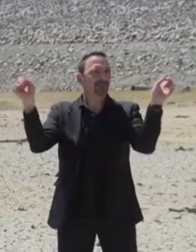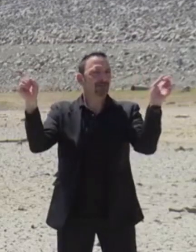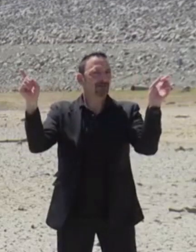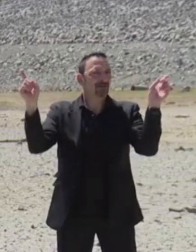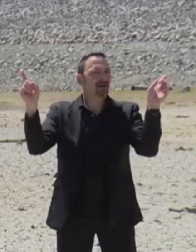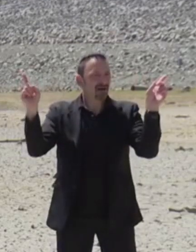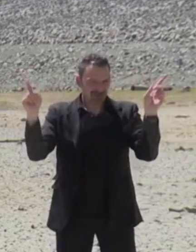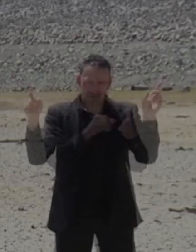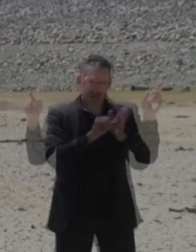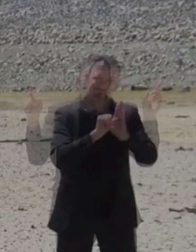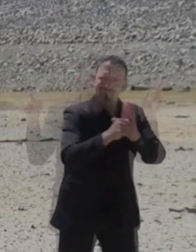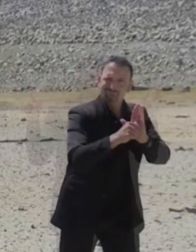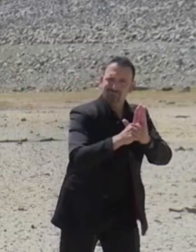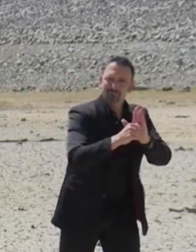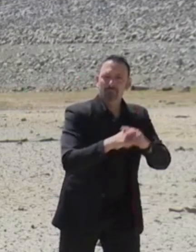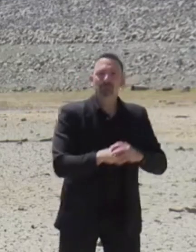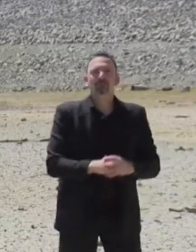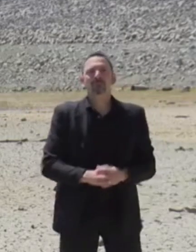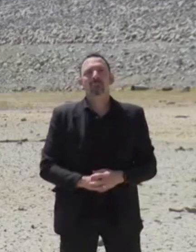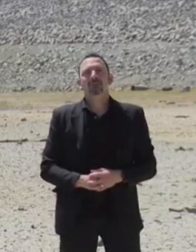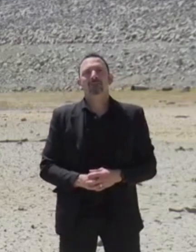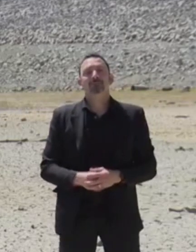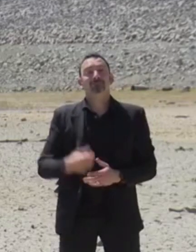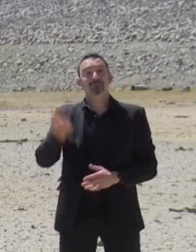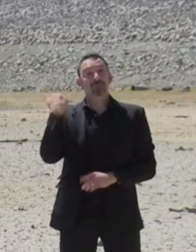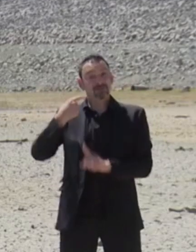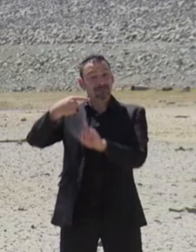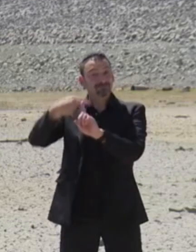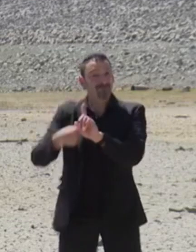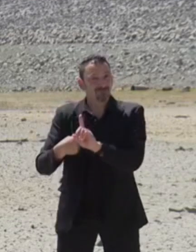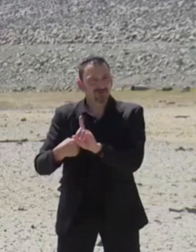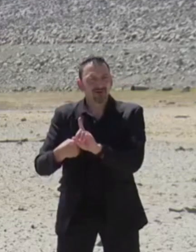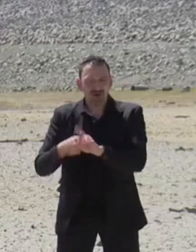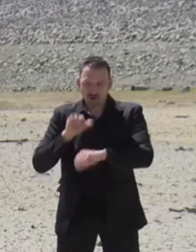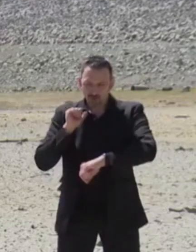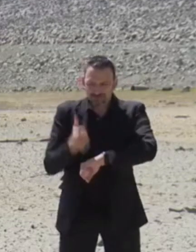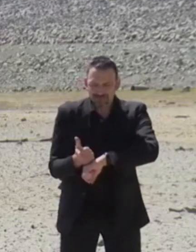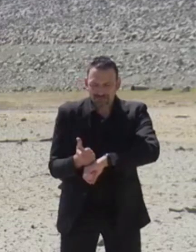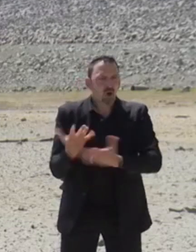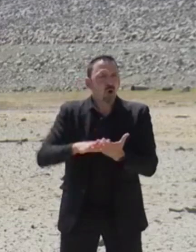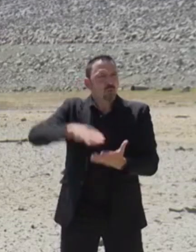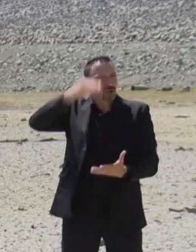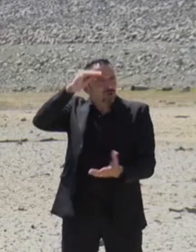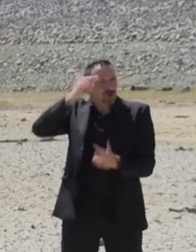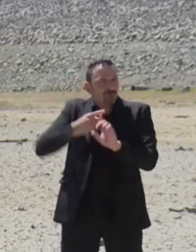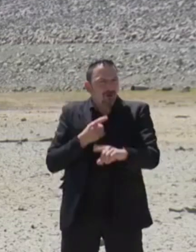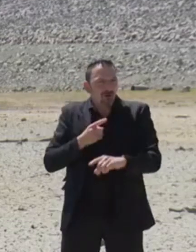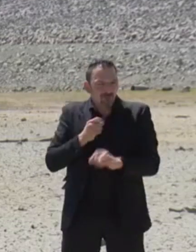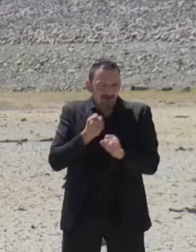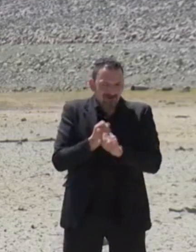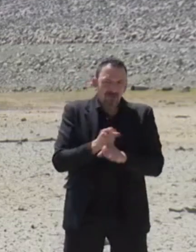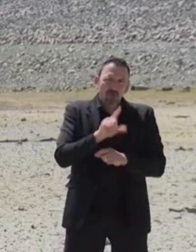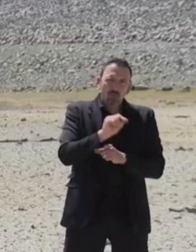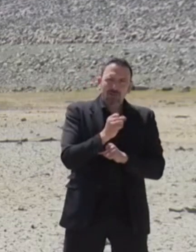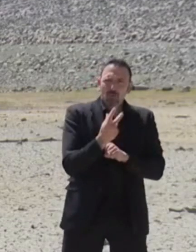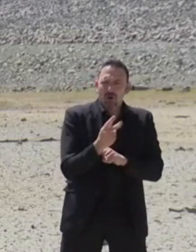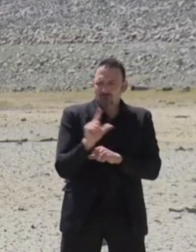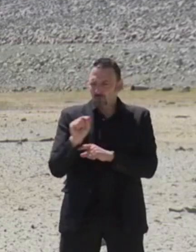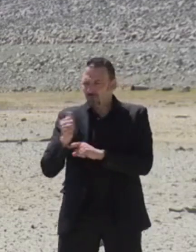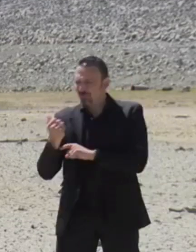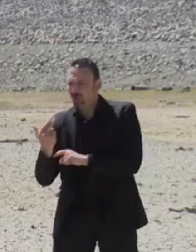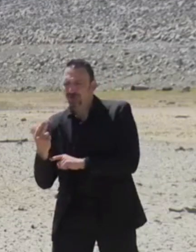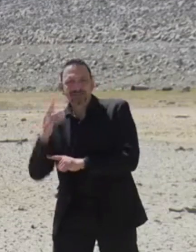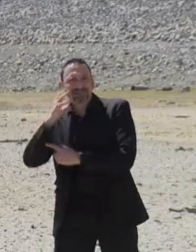but I think deserves some attention. Learned from the 2012-2016 experience. No